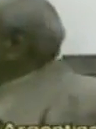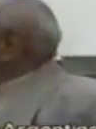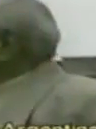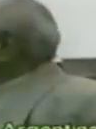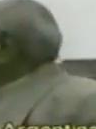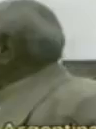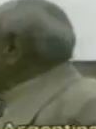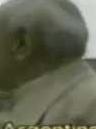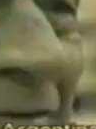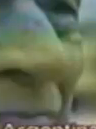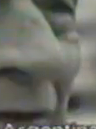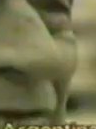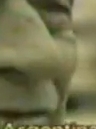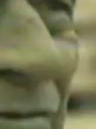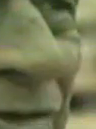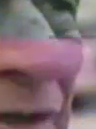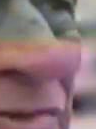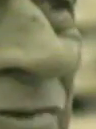The game against Argentina.